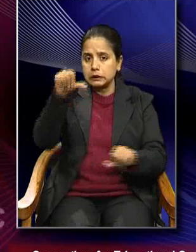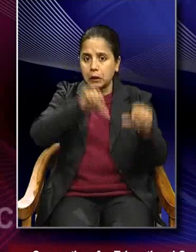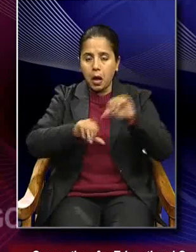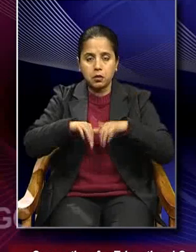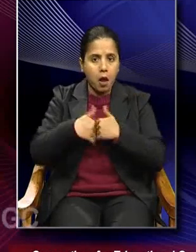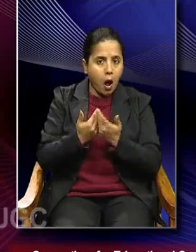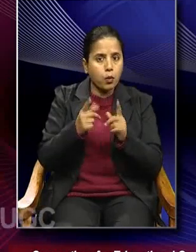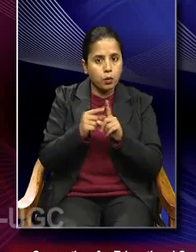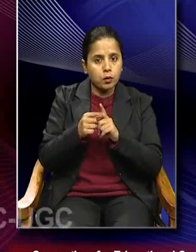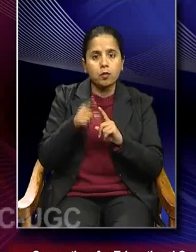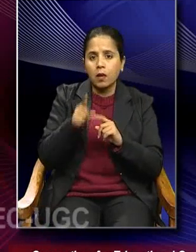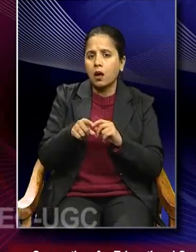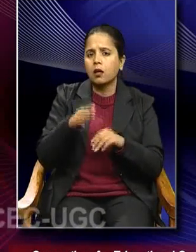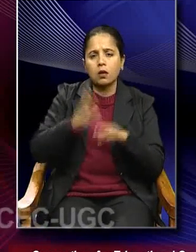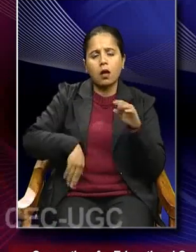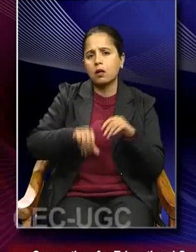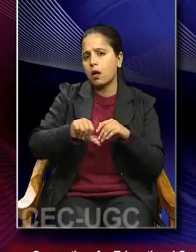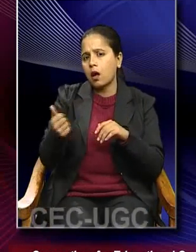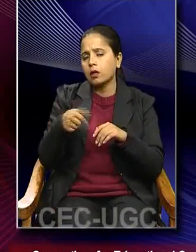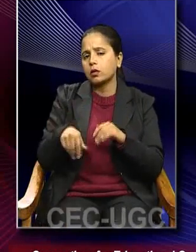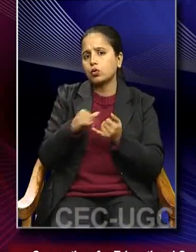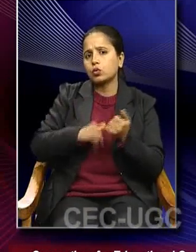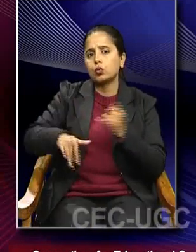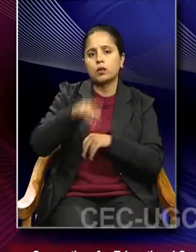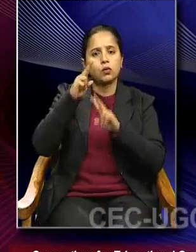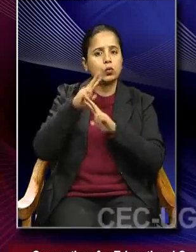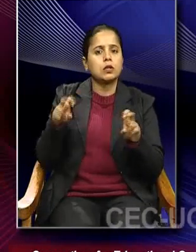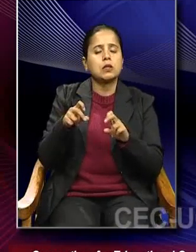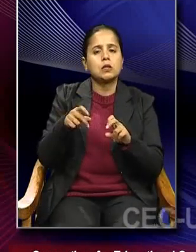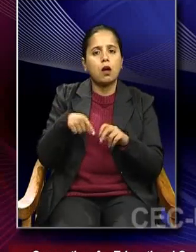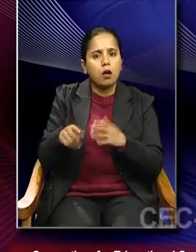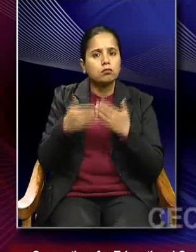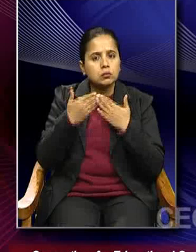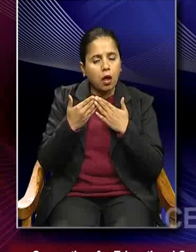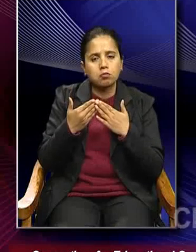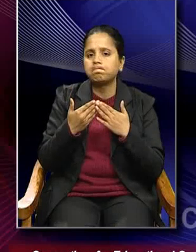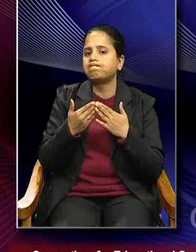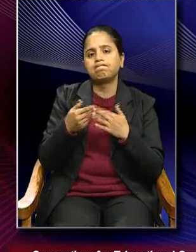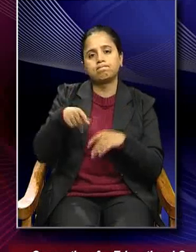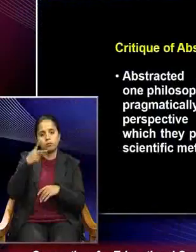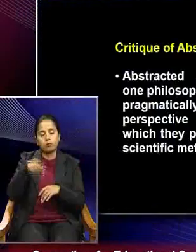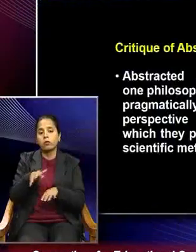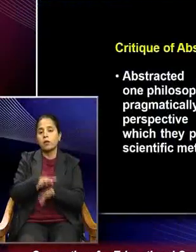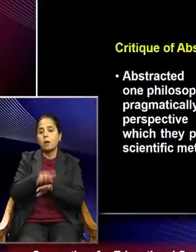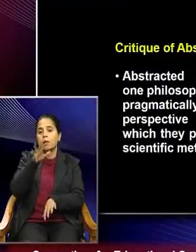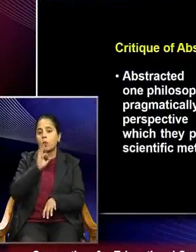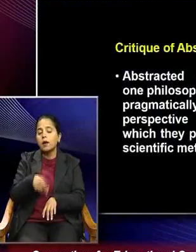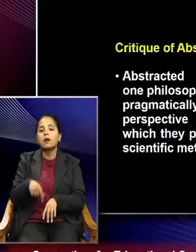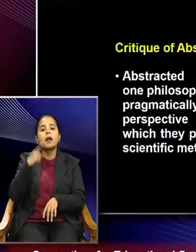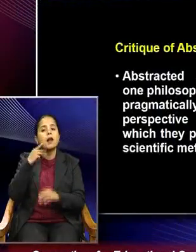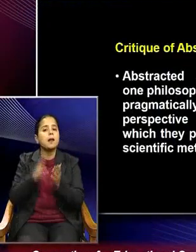science than with the social research study itself. Abstracted